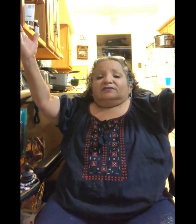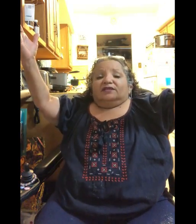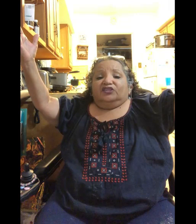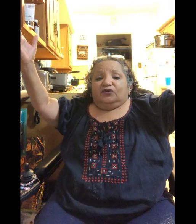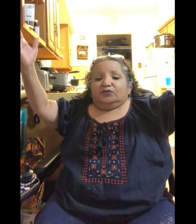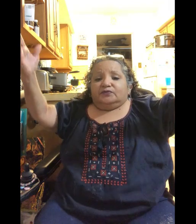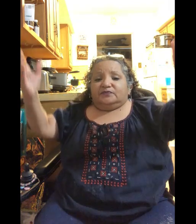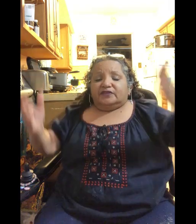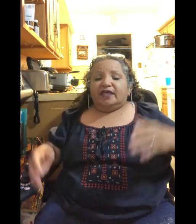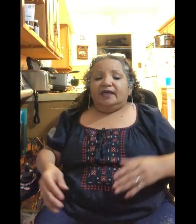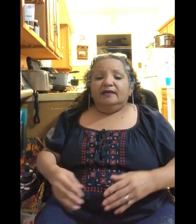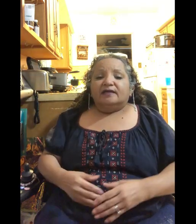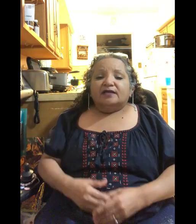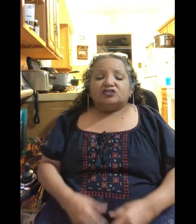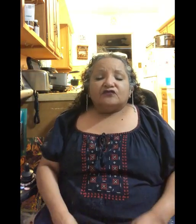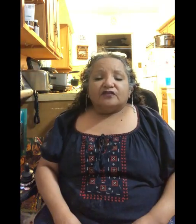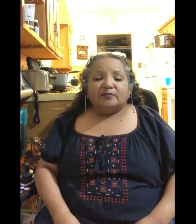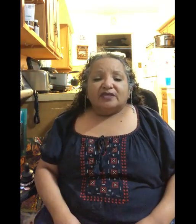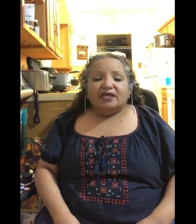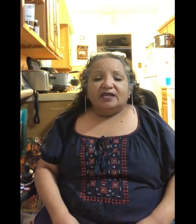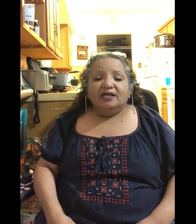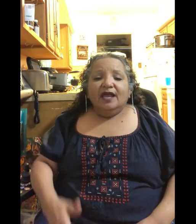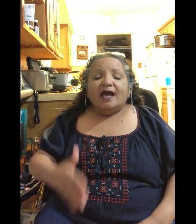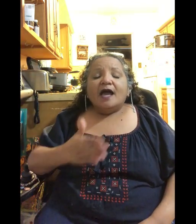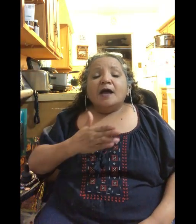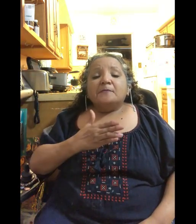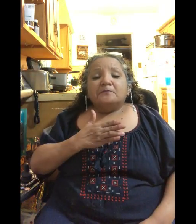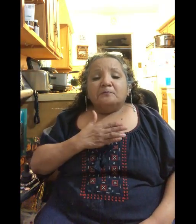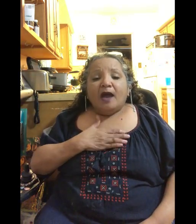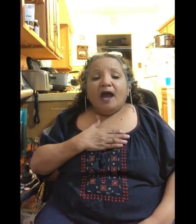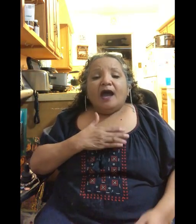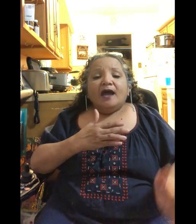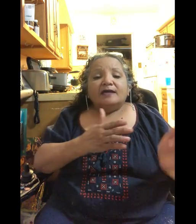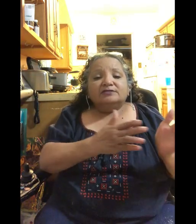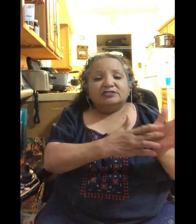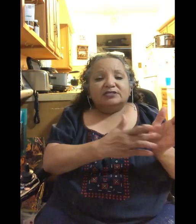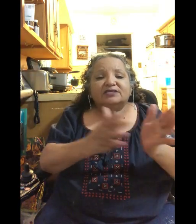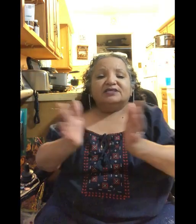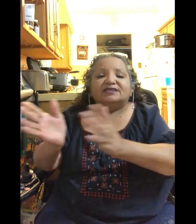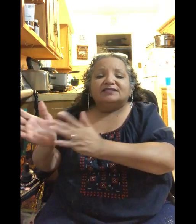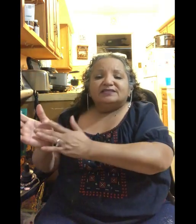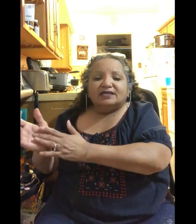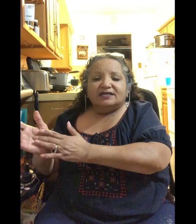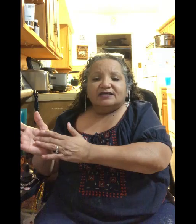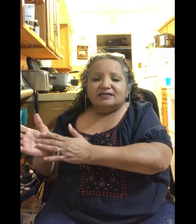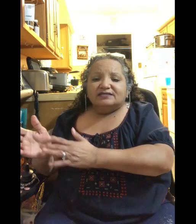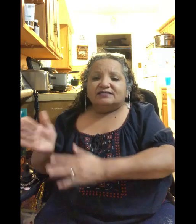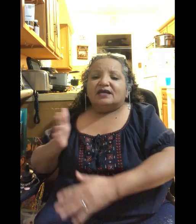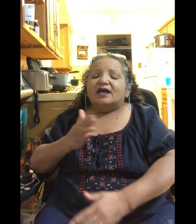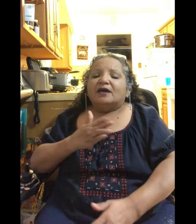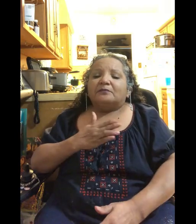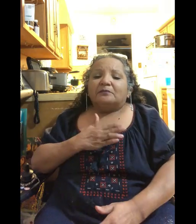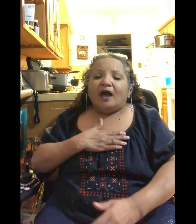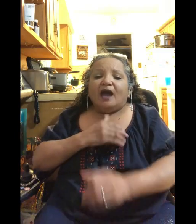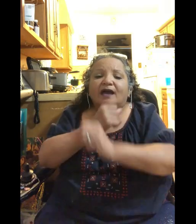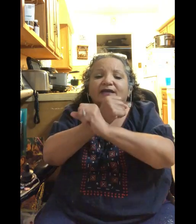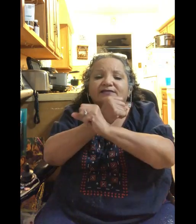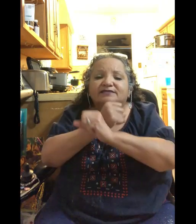In you. Okay? So from the beginning, my Jesus,